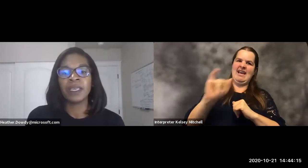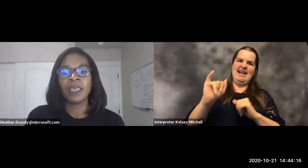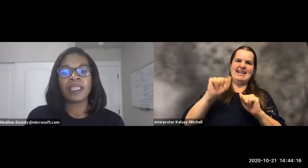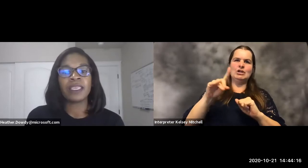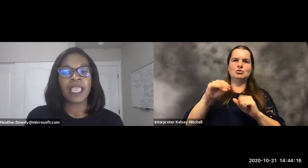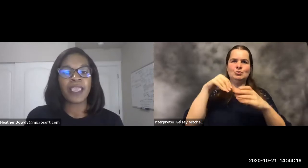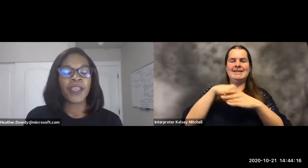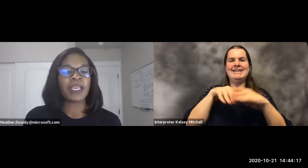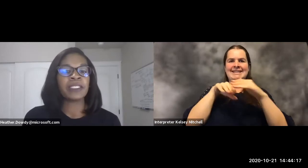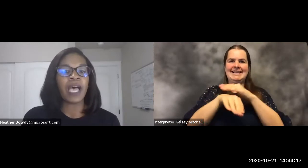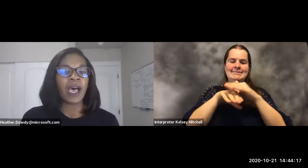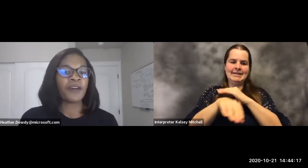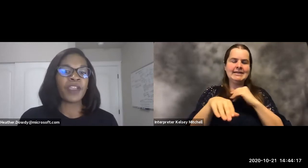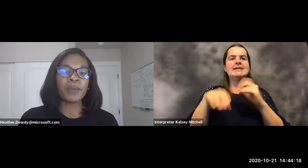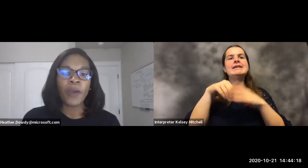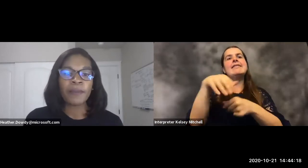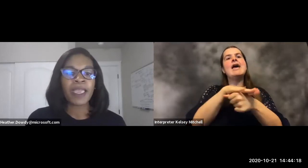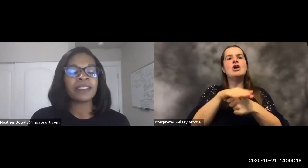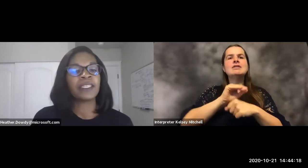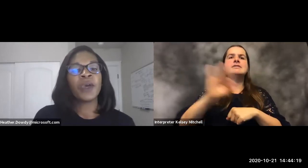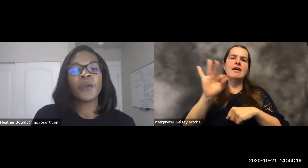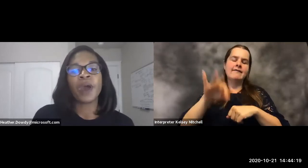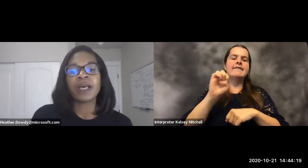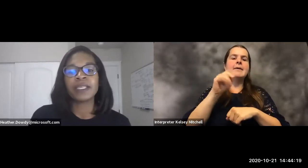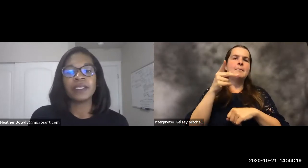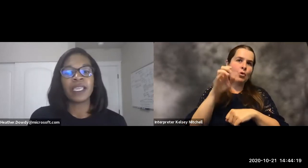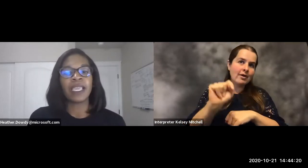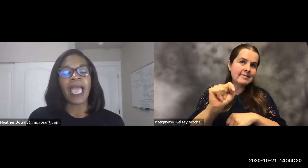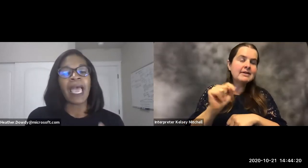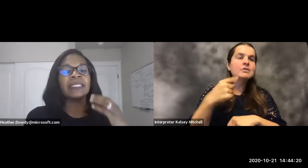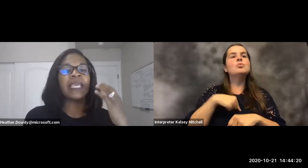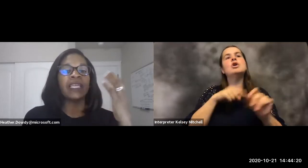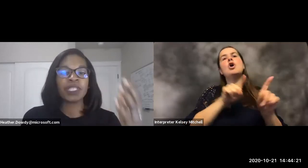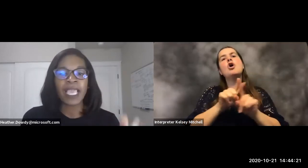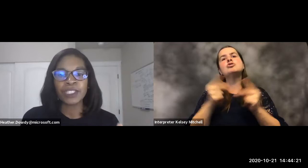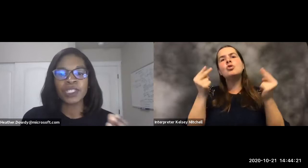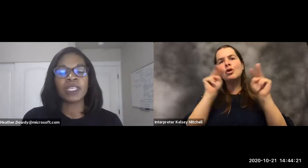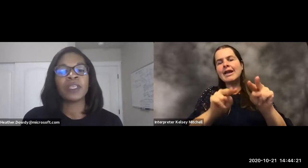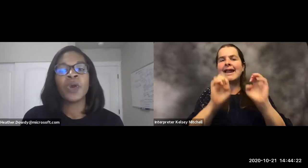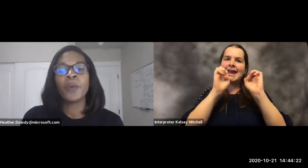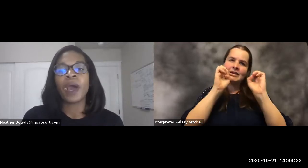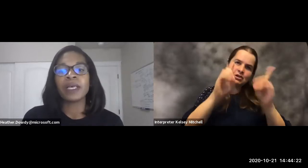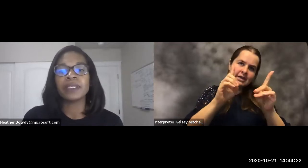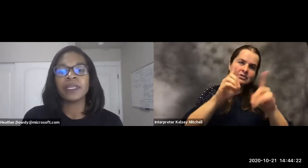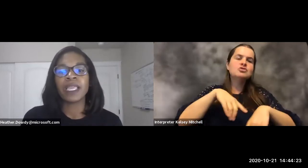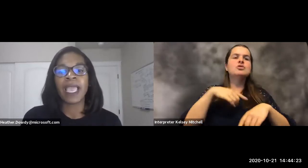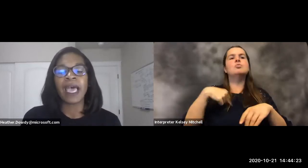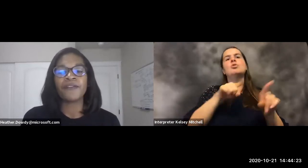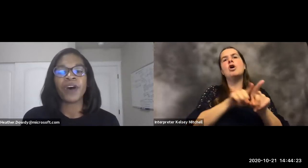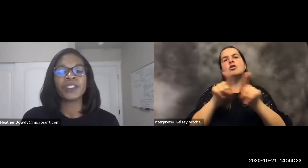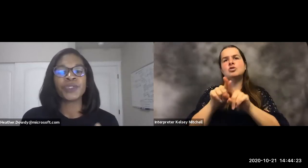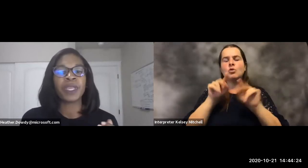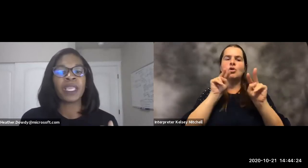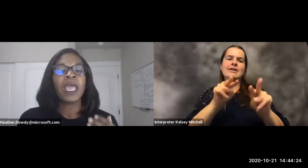accessibility. In the areas of employment, we're also looking at education, we're also looking